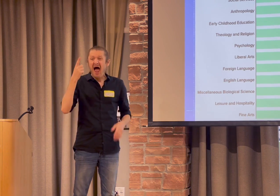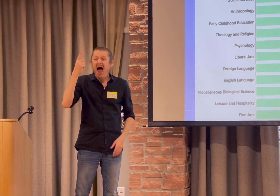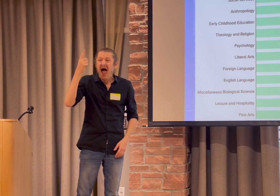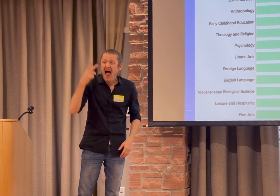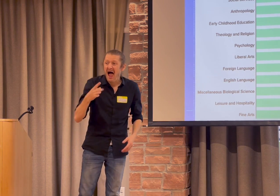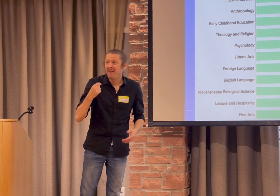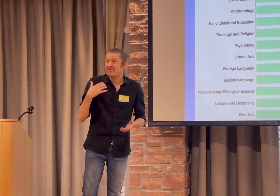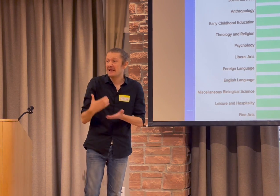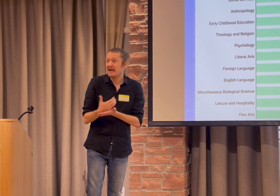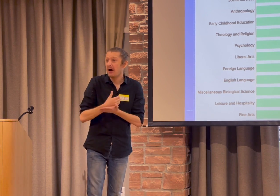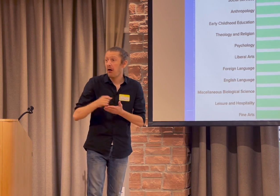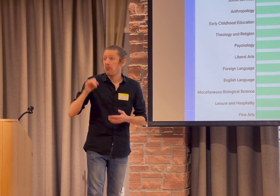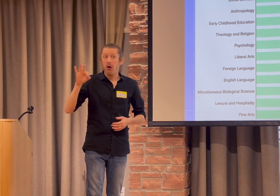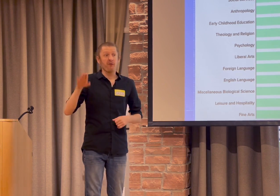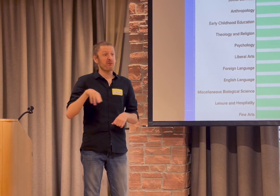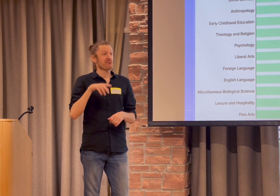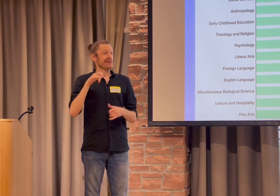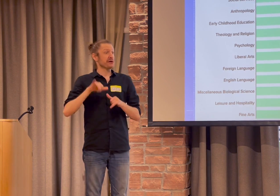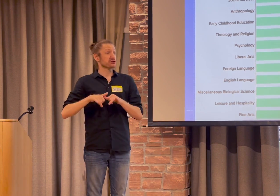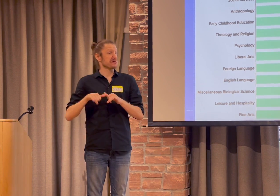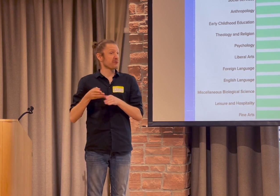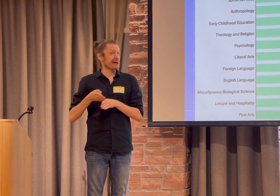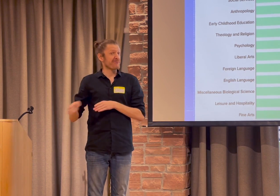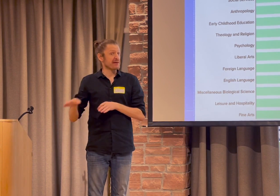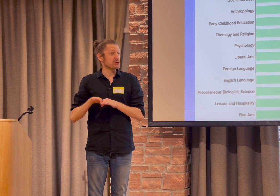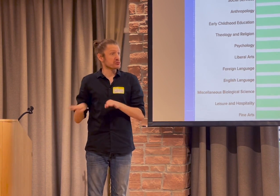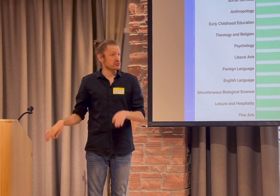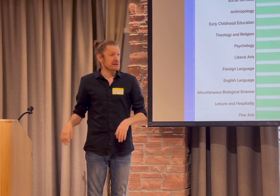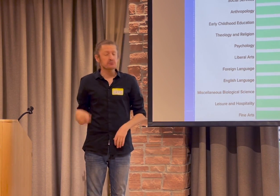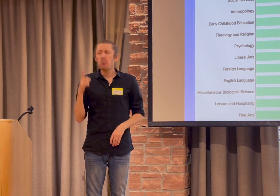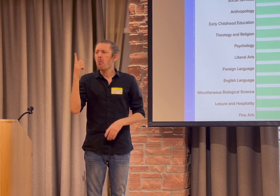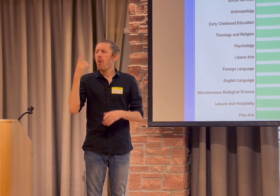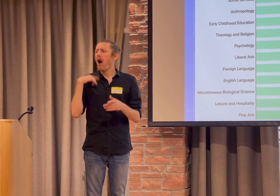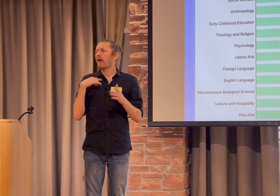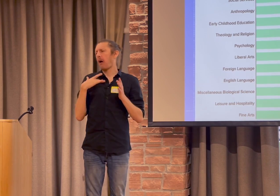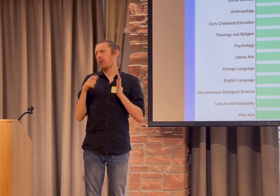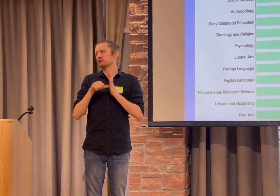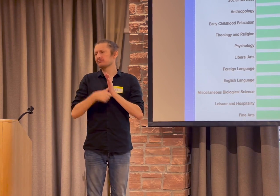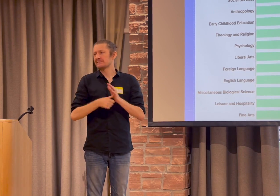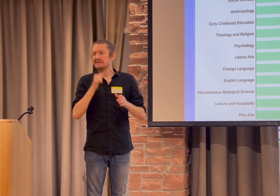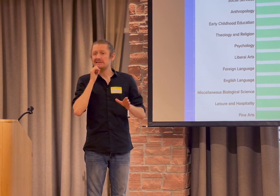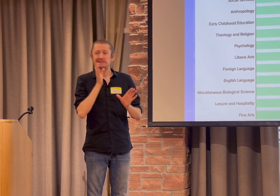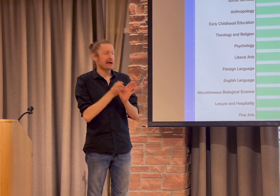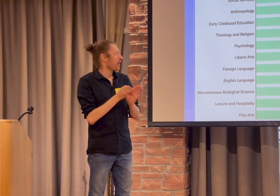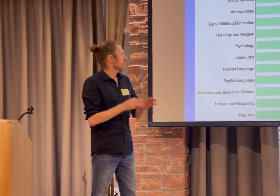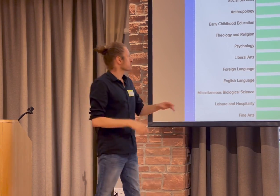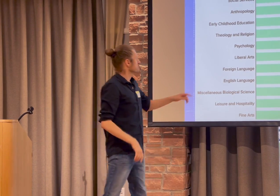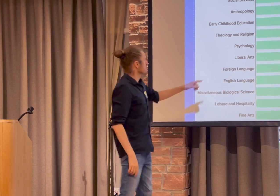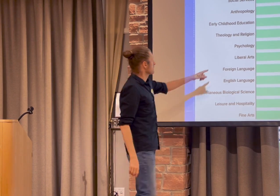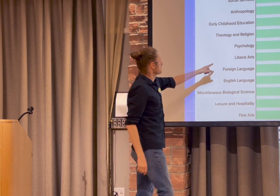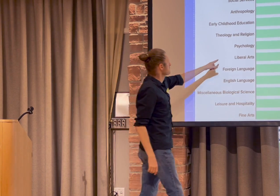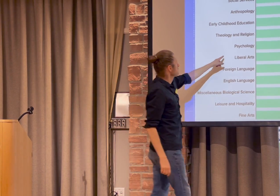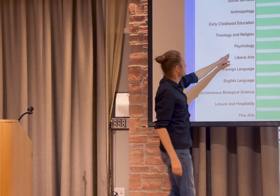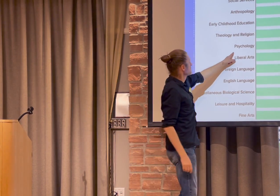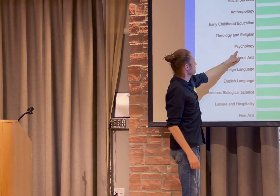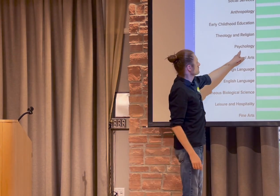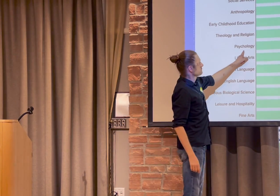You know, it seems as though it's half of the income of an engineer. And I want to emphasize here, psychology,